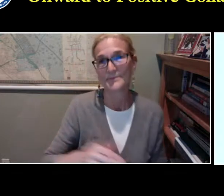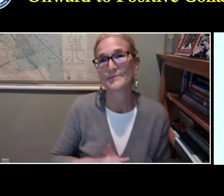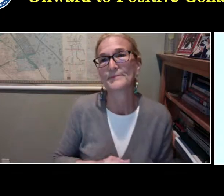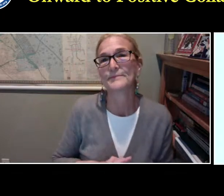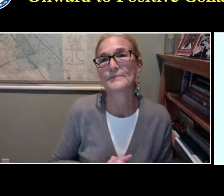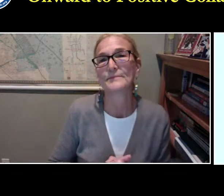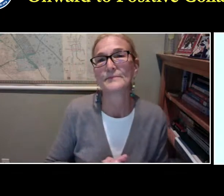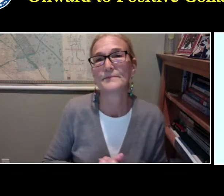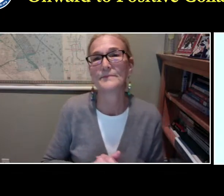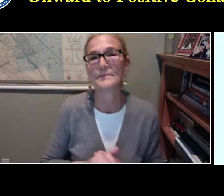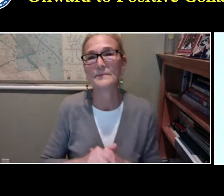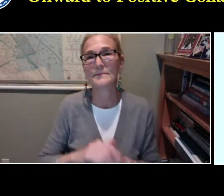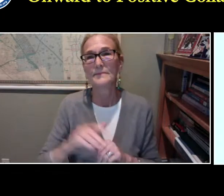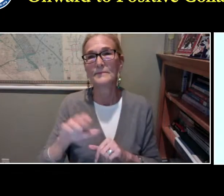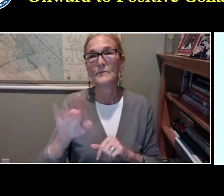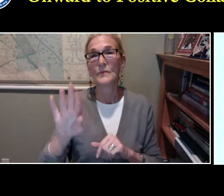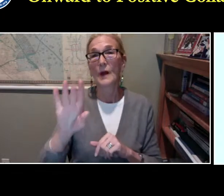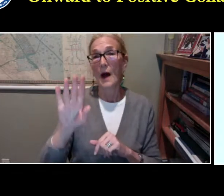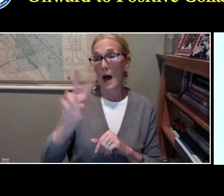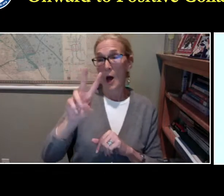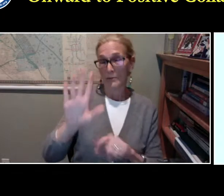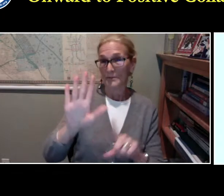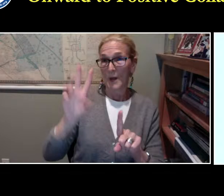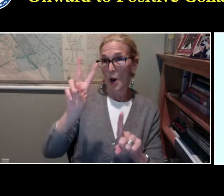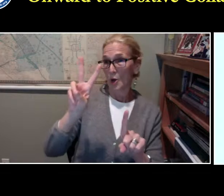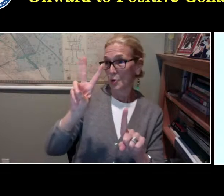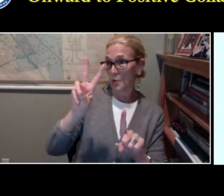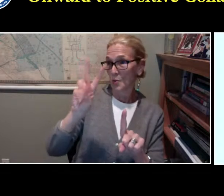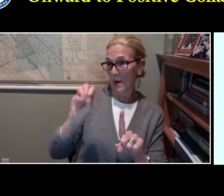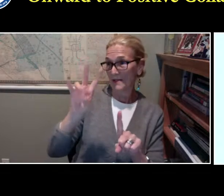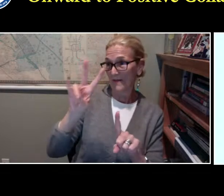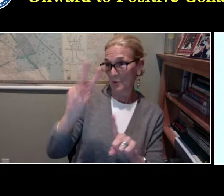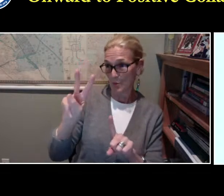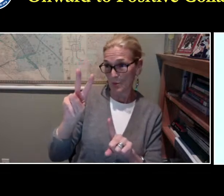to in this fight against AB 2072.